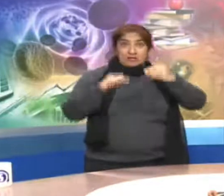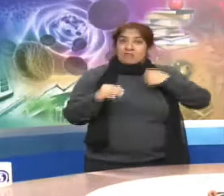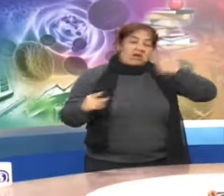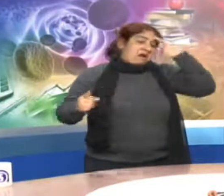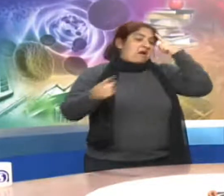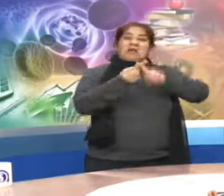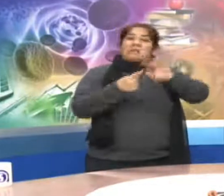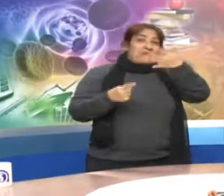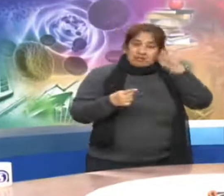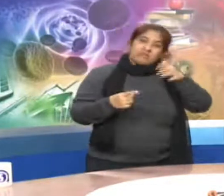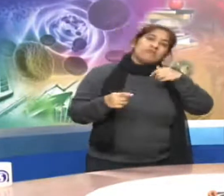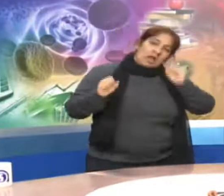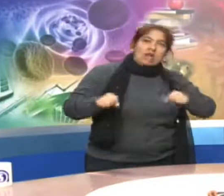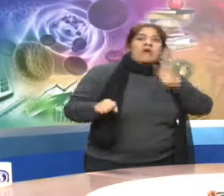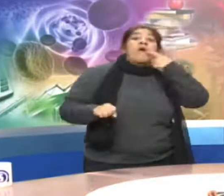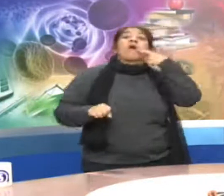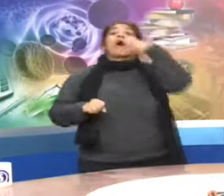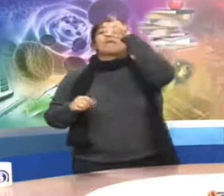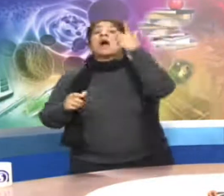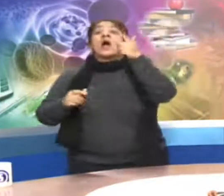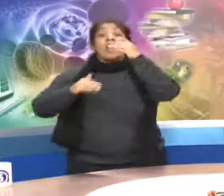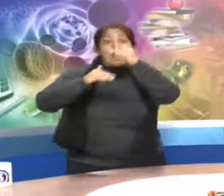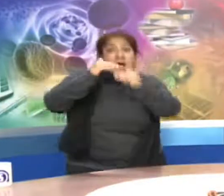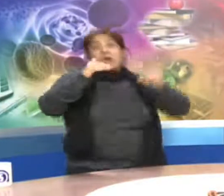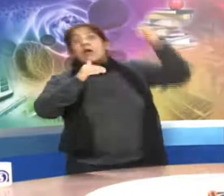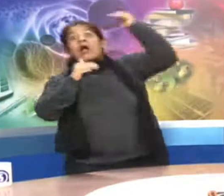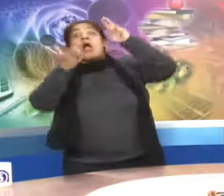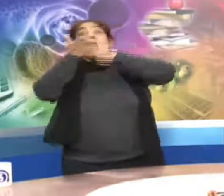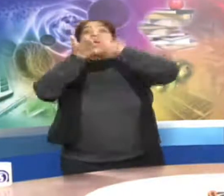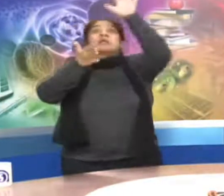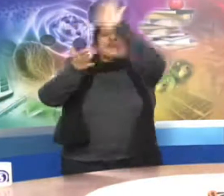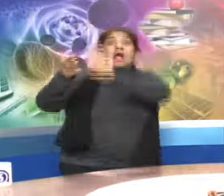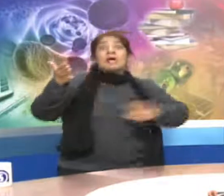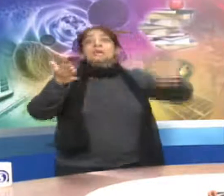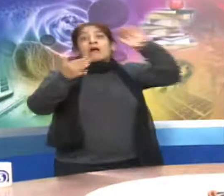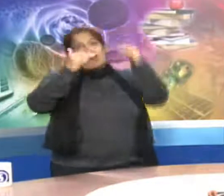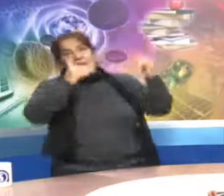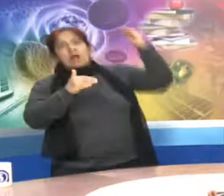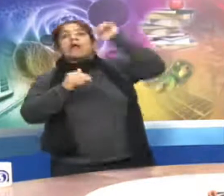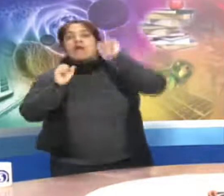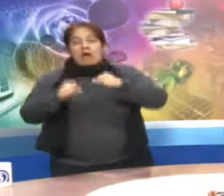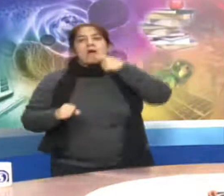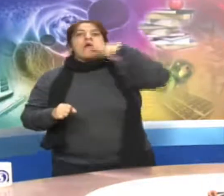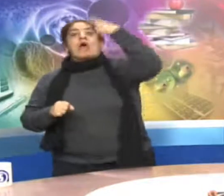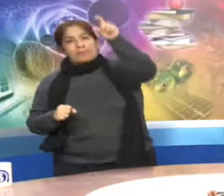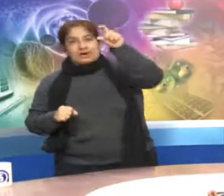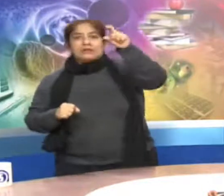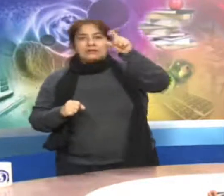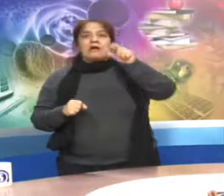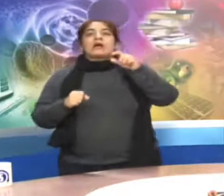And the appeal has to be made at National Commission within 30 days. That is within a